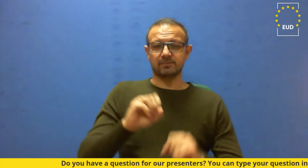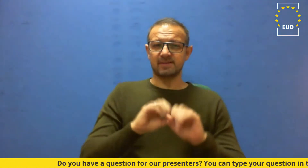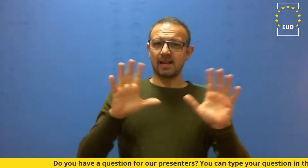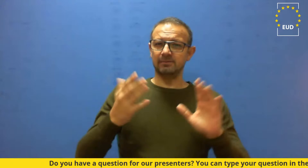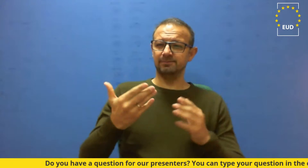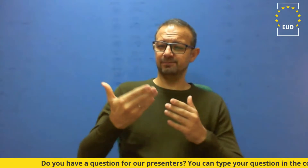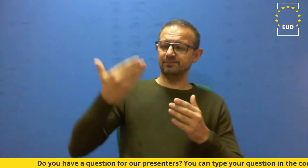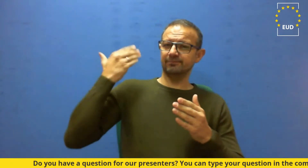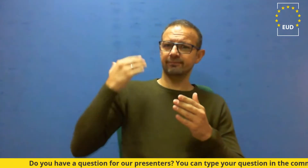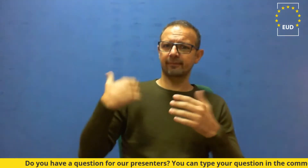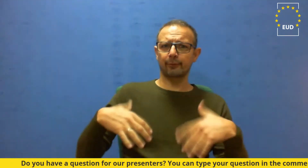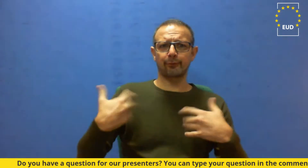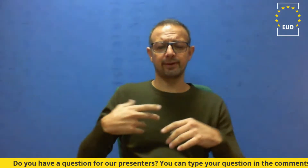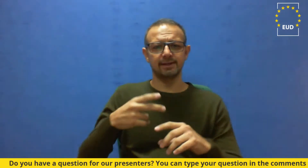on sign language